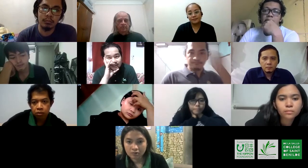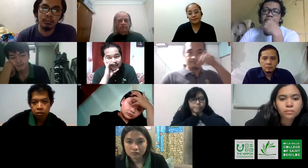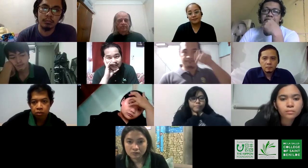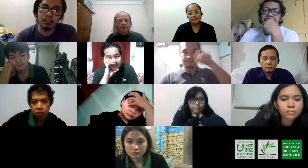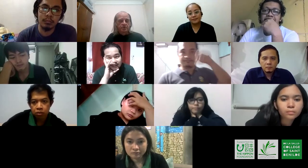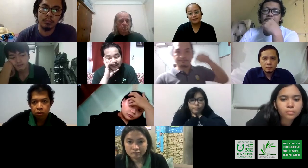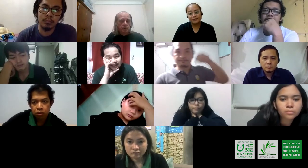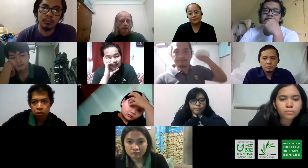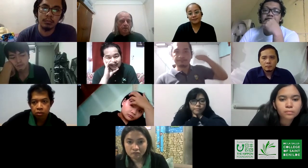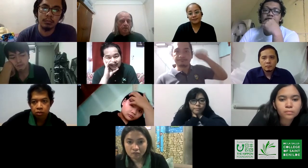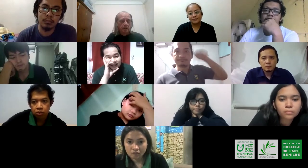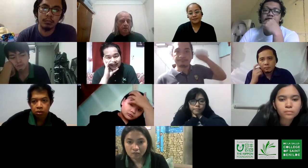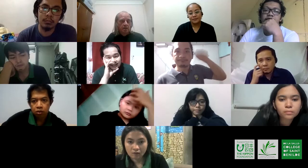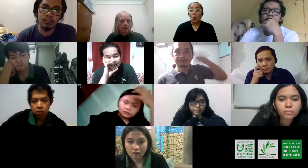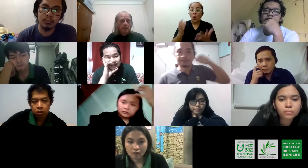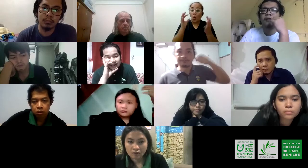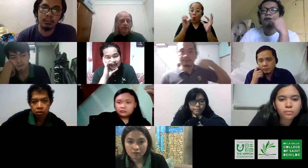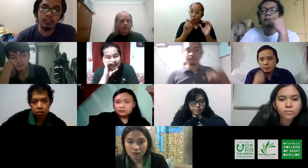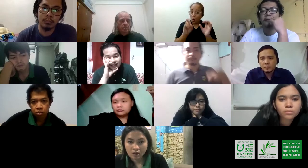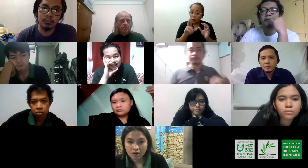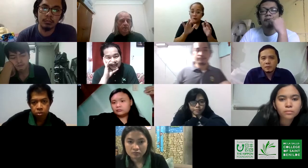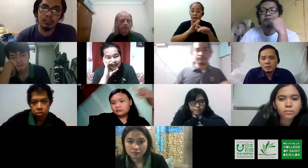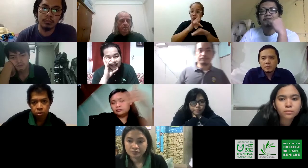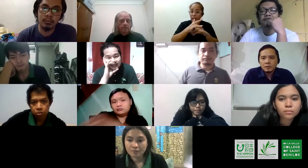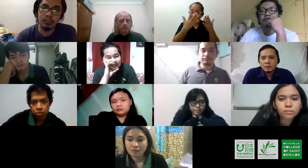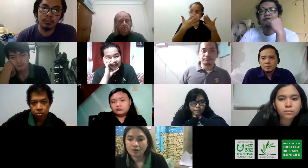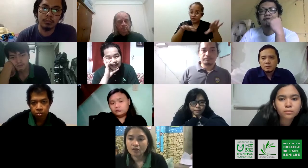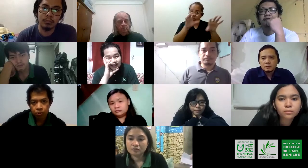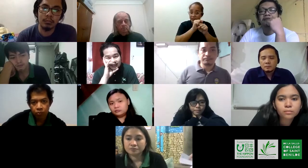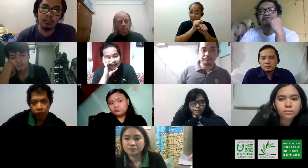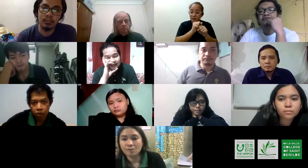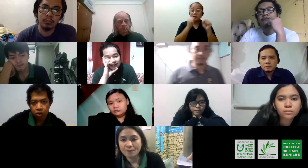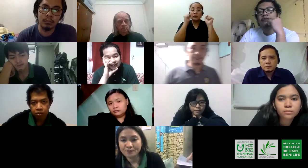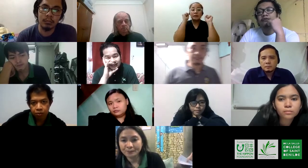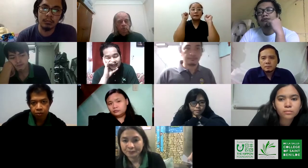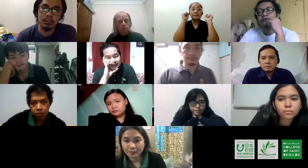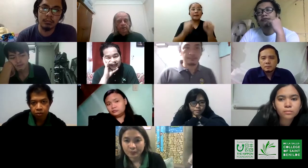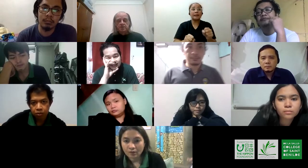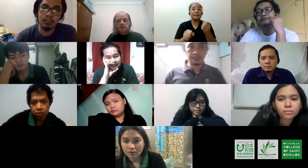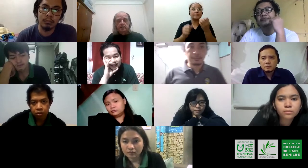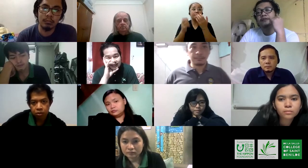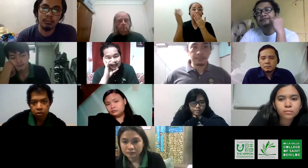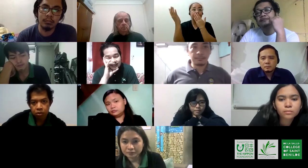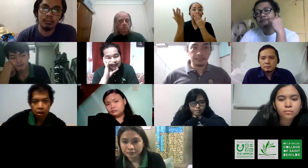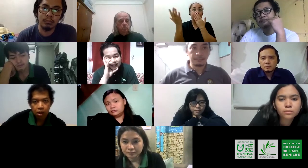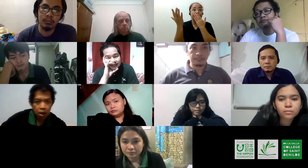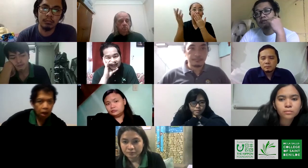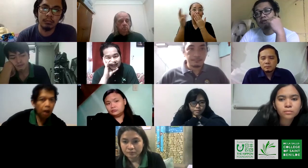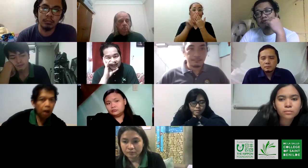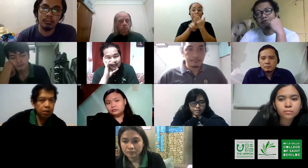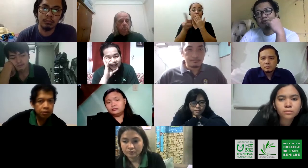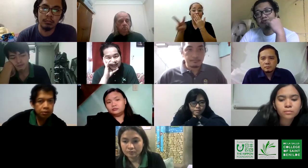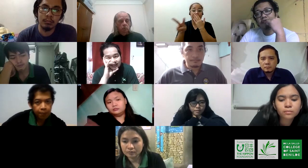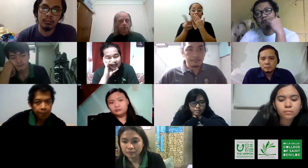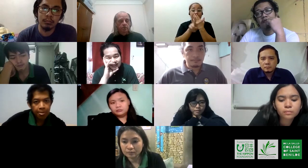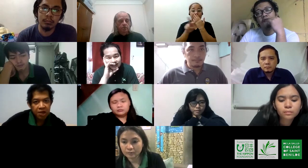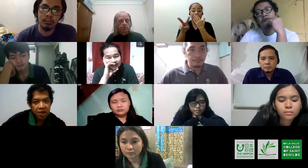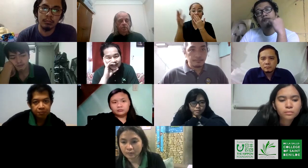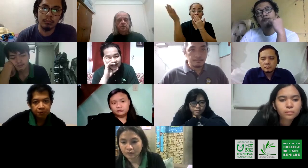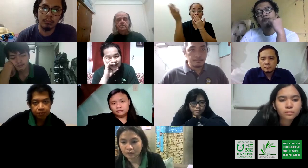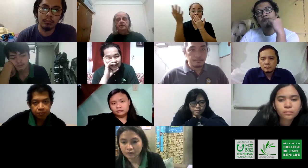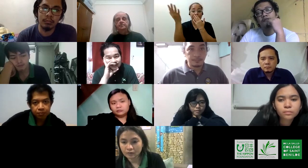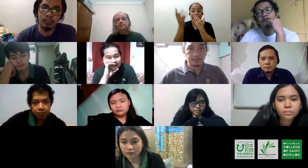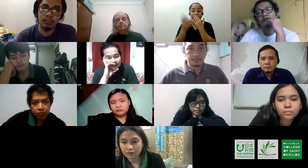Or if you're finished earlier, we could do it on the 22nd, which